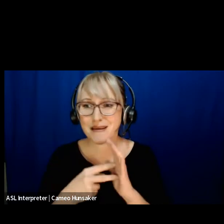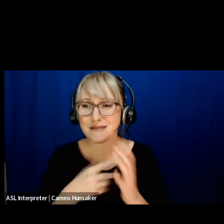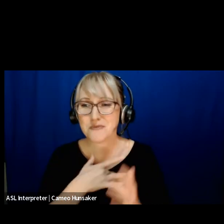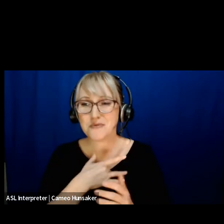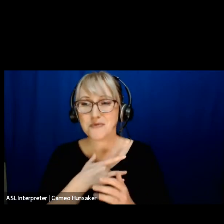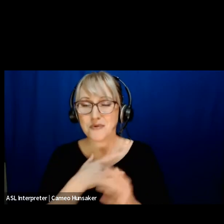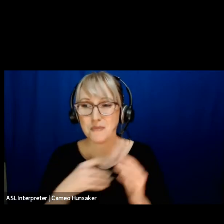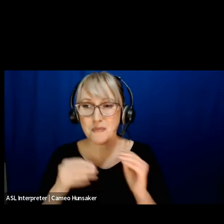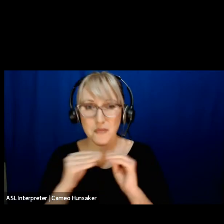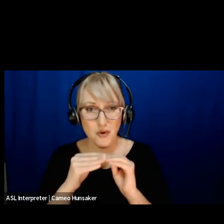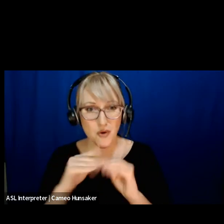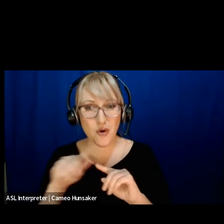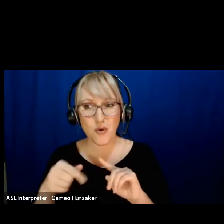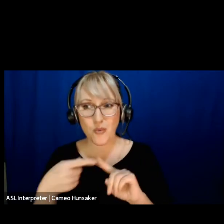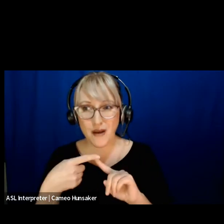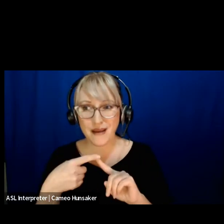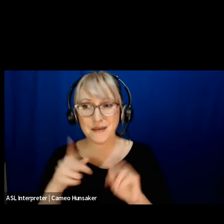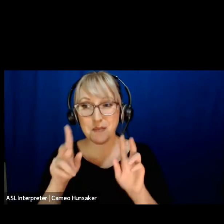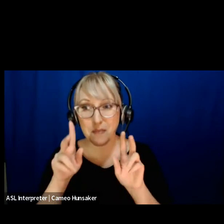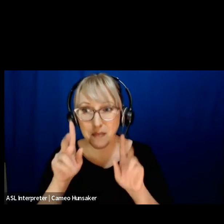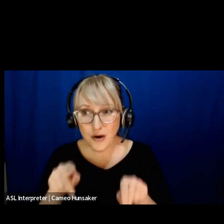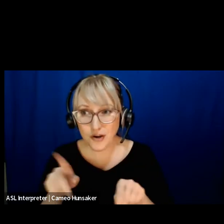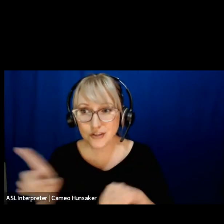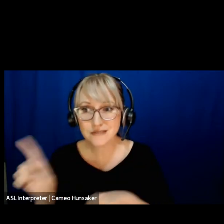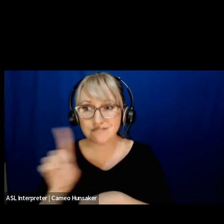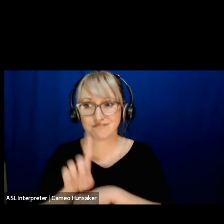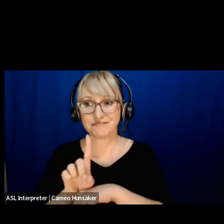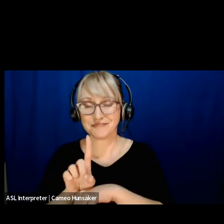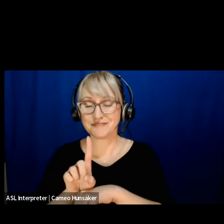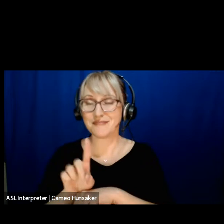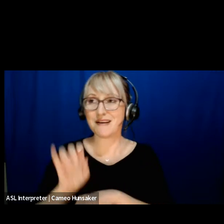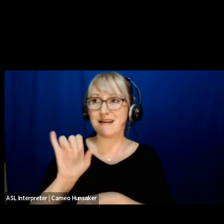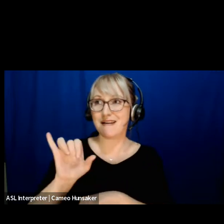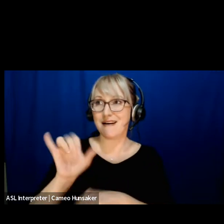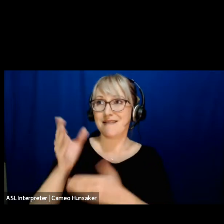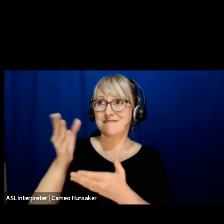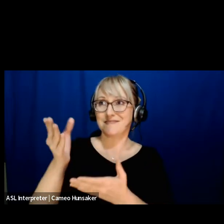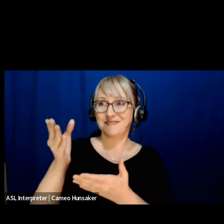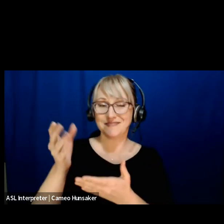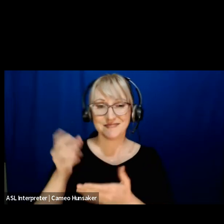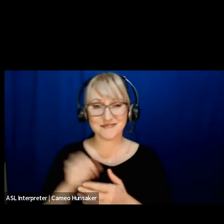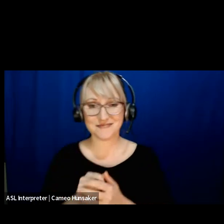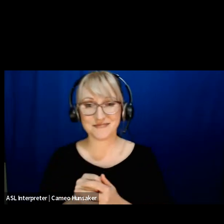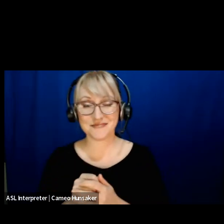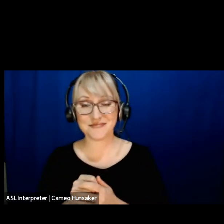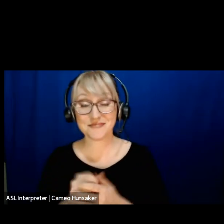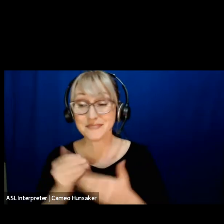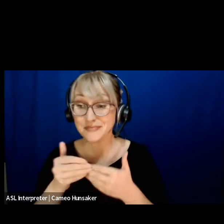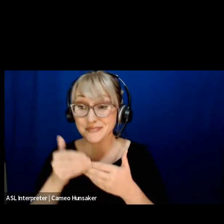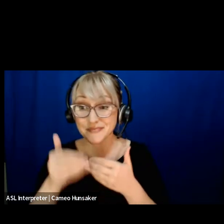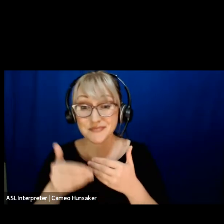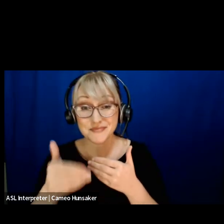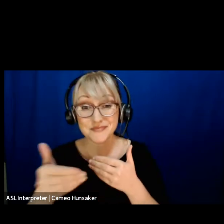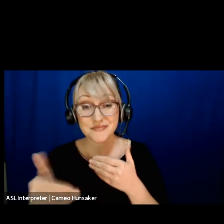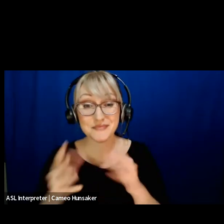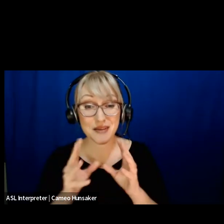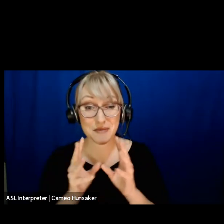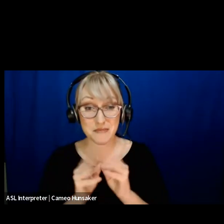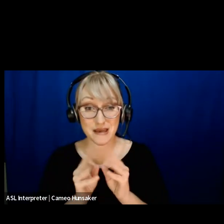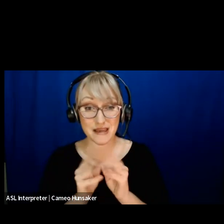great presentation. Our next couple of meetings are going to focus on